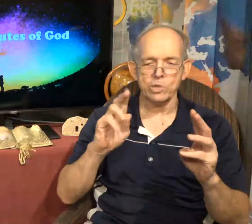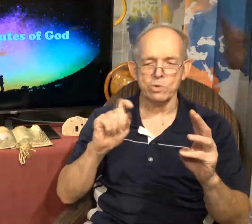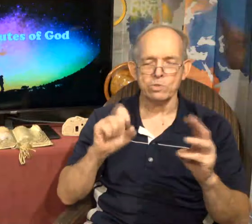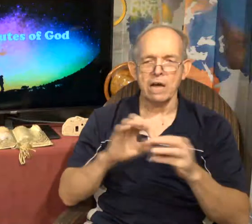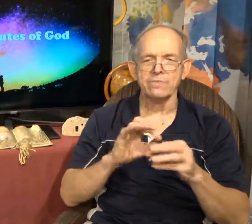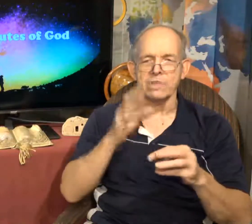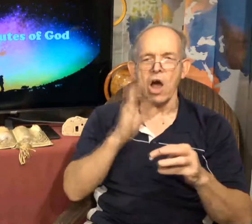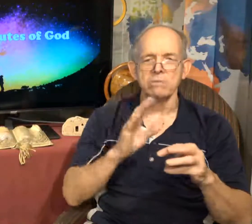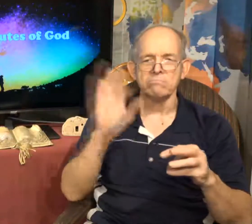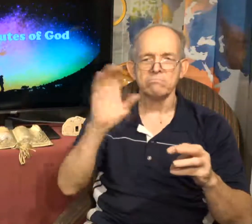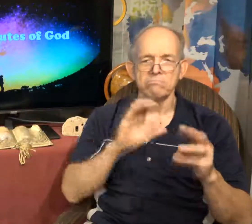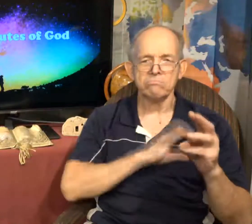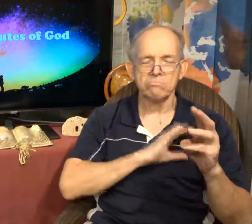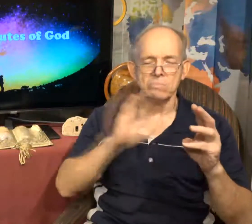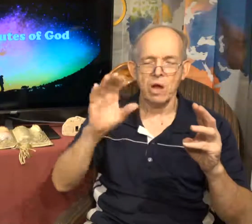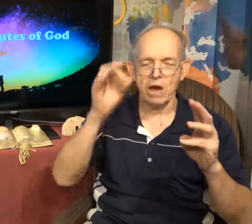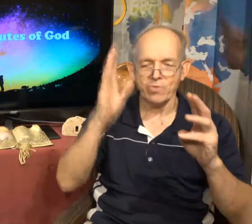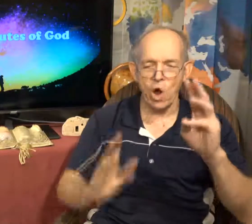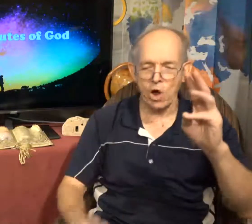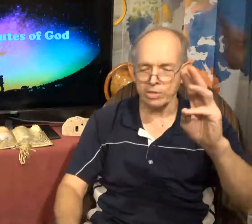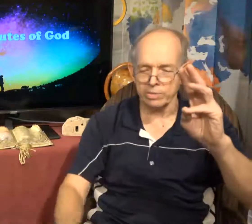Aptitude of God. Of God.